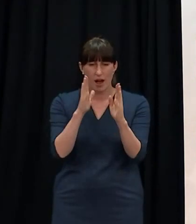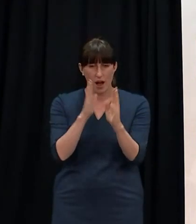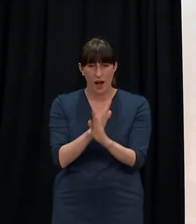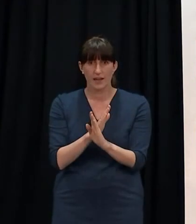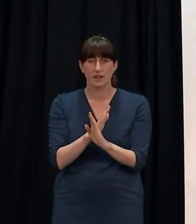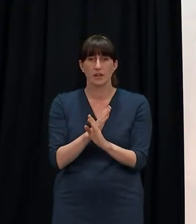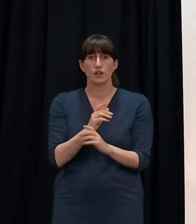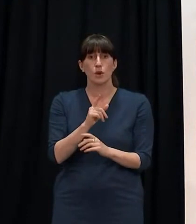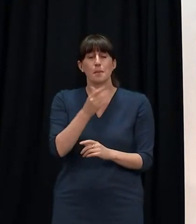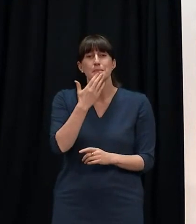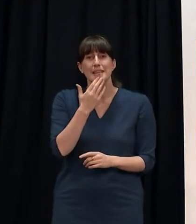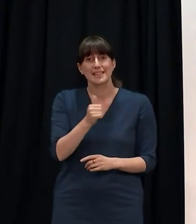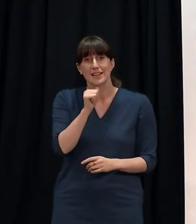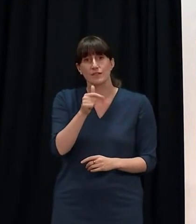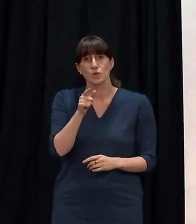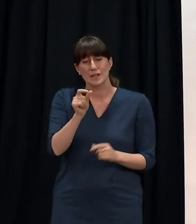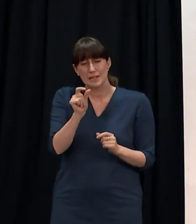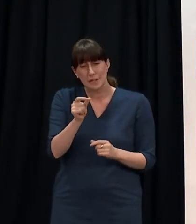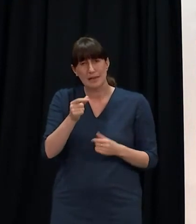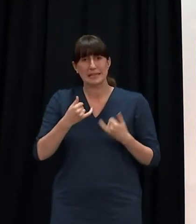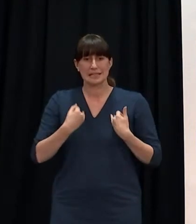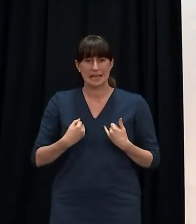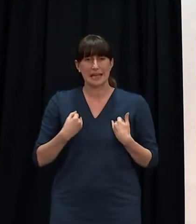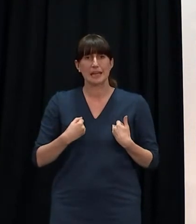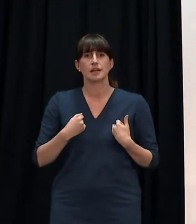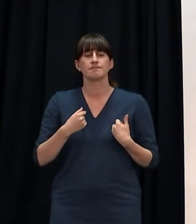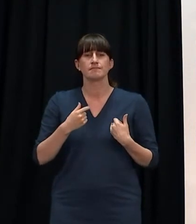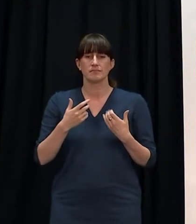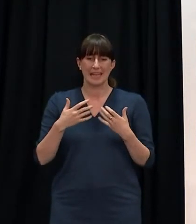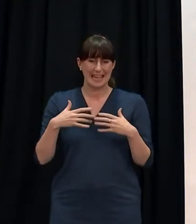So please, if you have symptoms, do get tested.